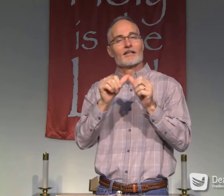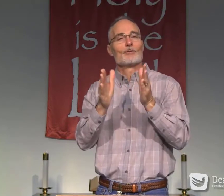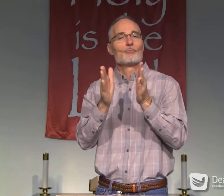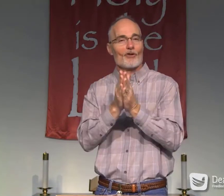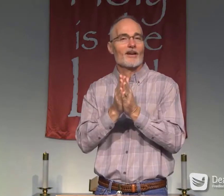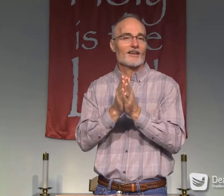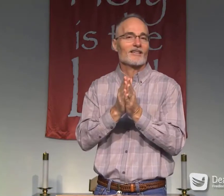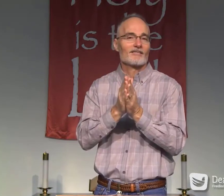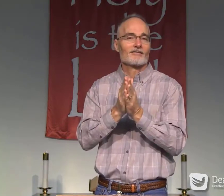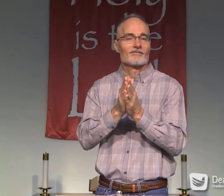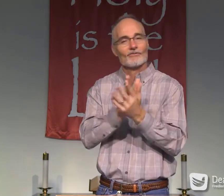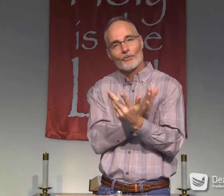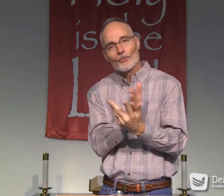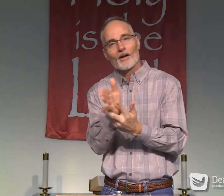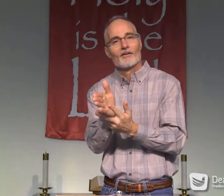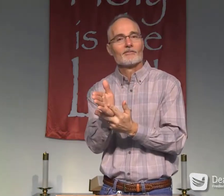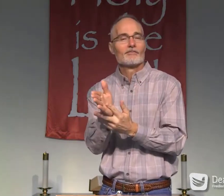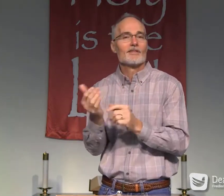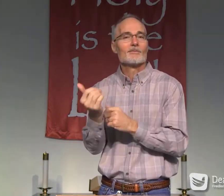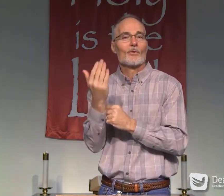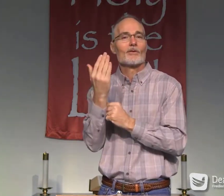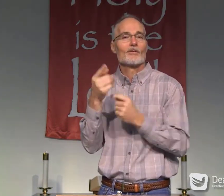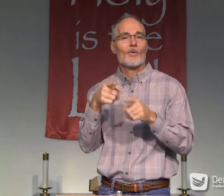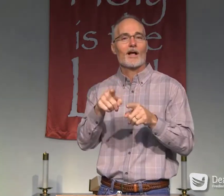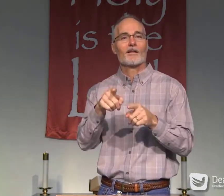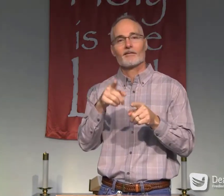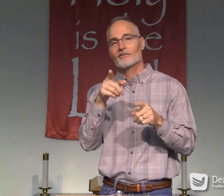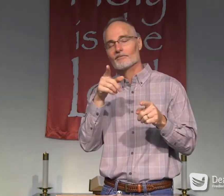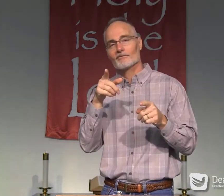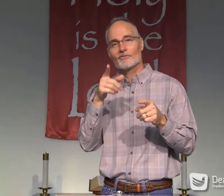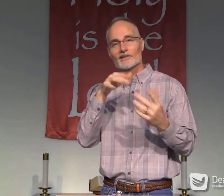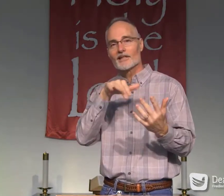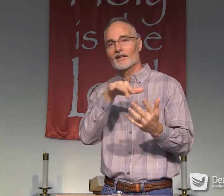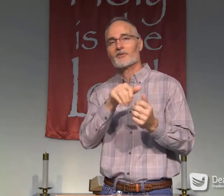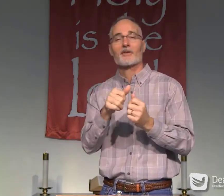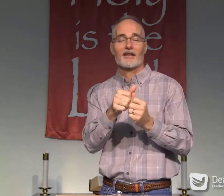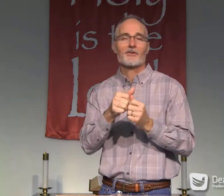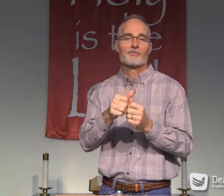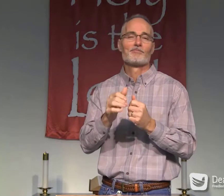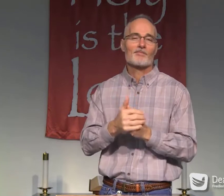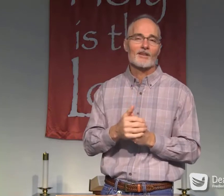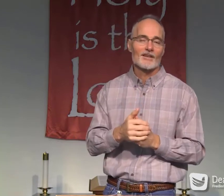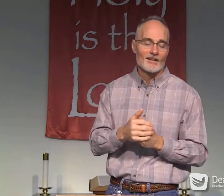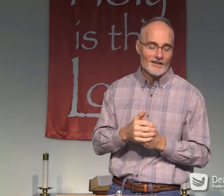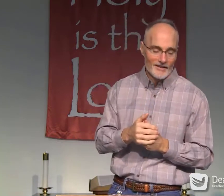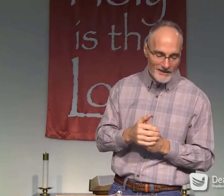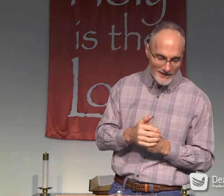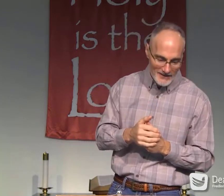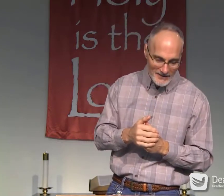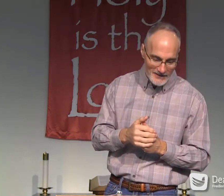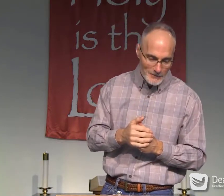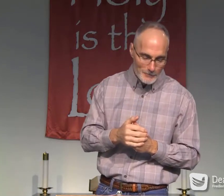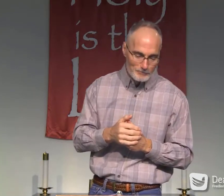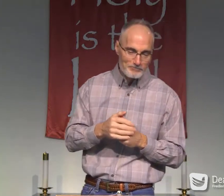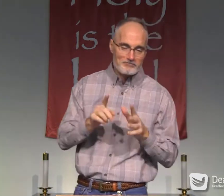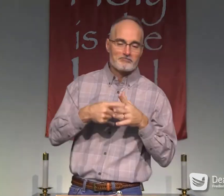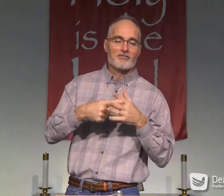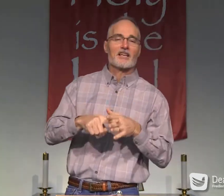So again, I ask that you continue to be in prayer throughout this lesson this morning as we study together.